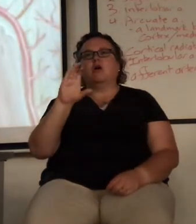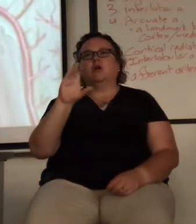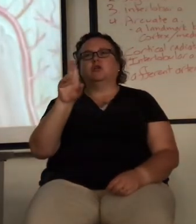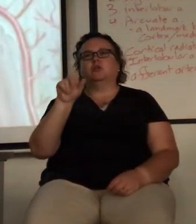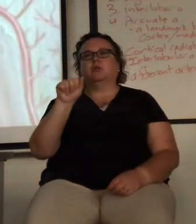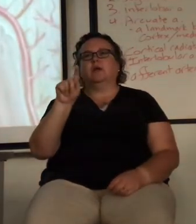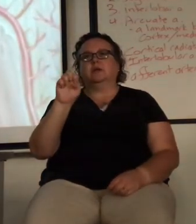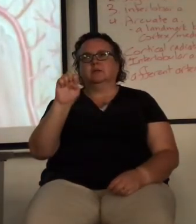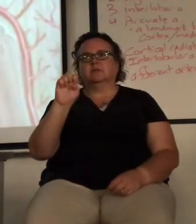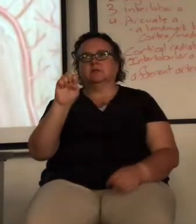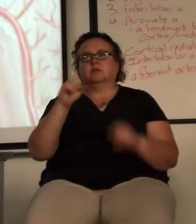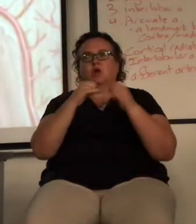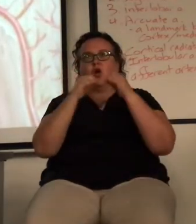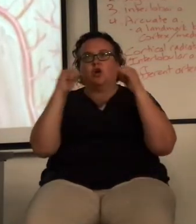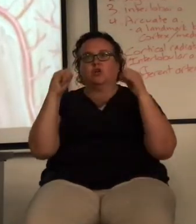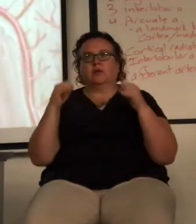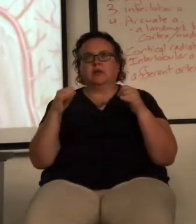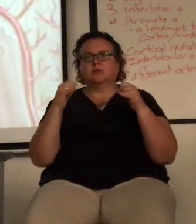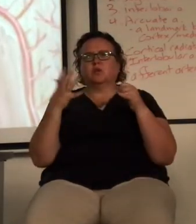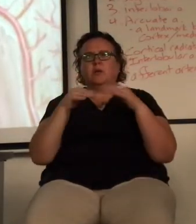Therefore, what's below?